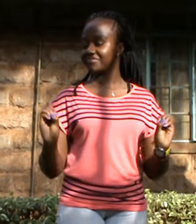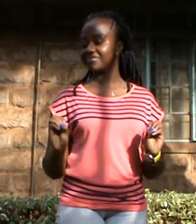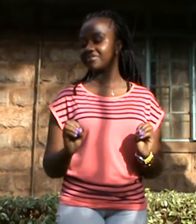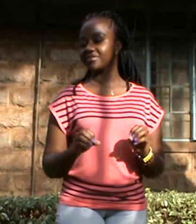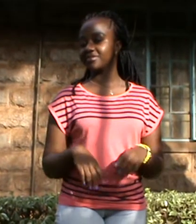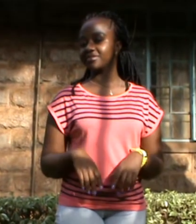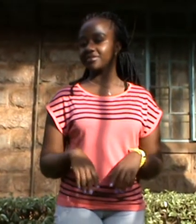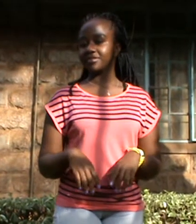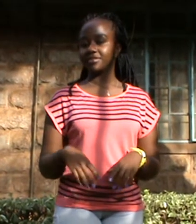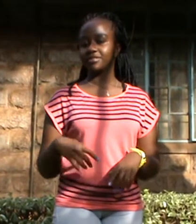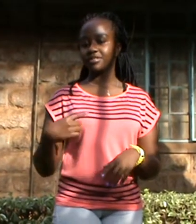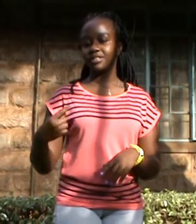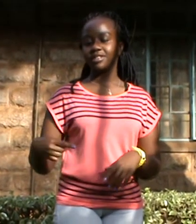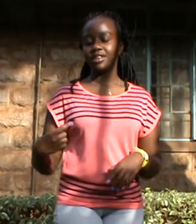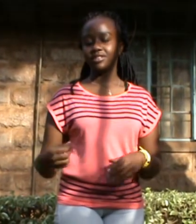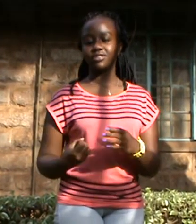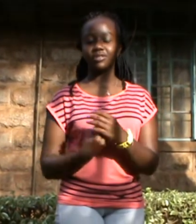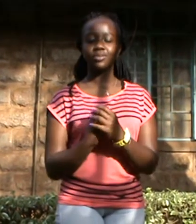Industry produce you buy something